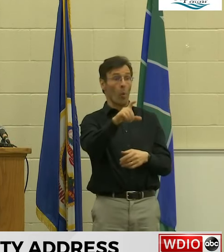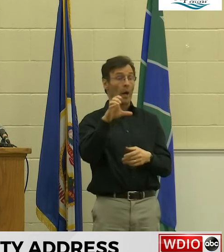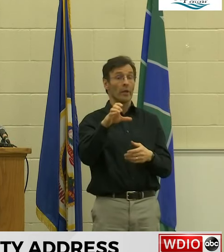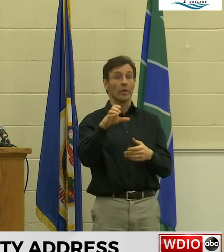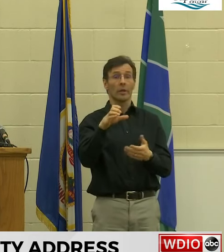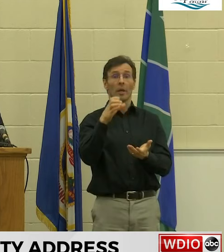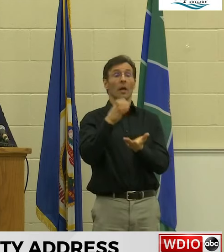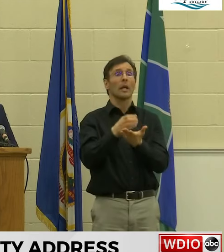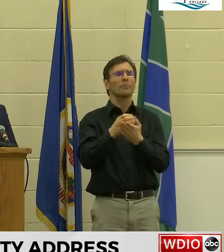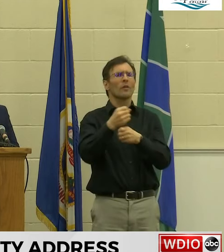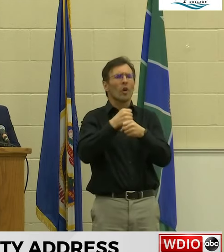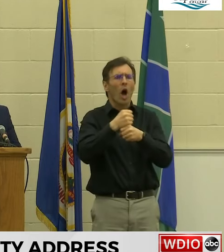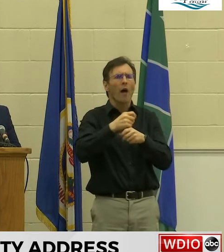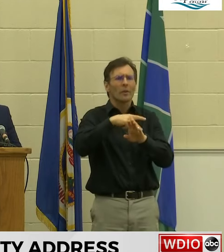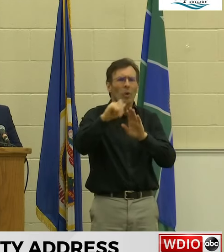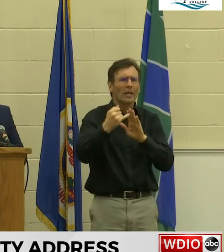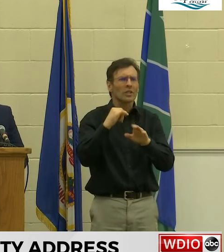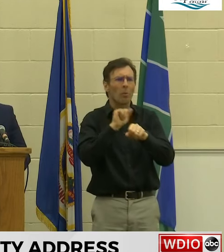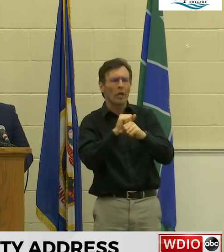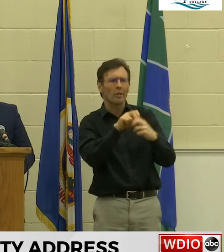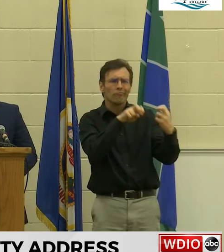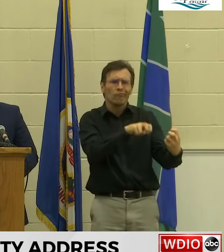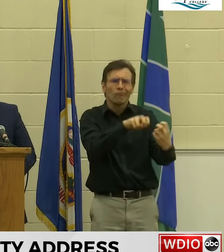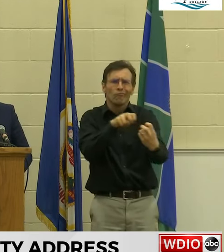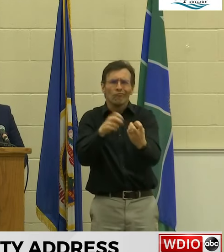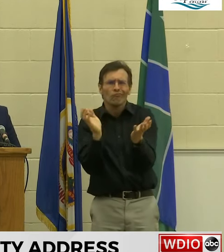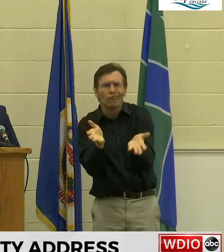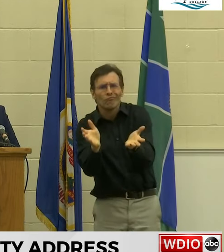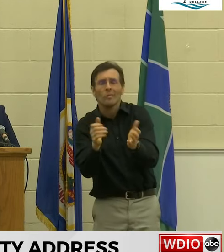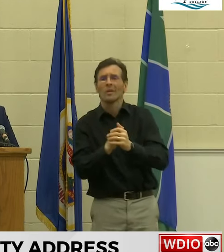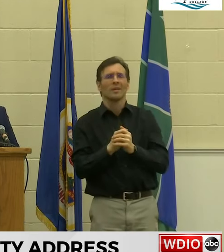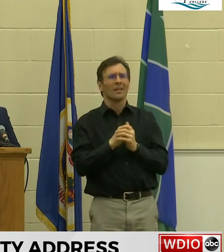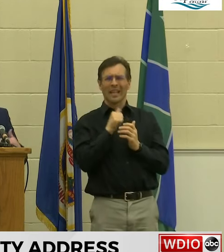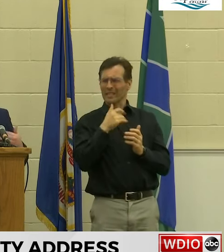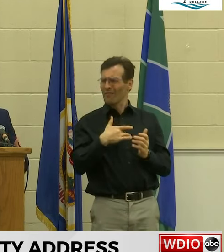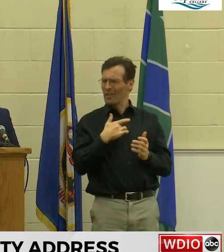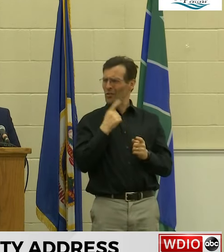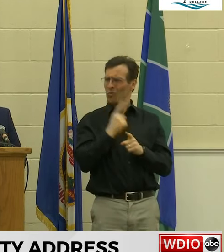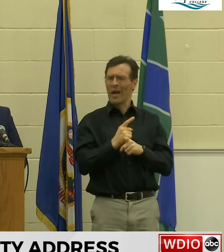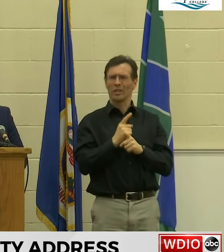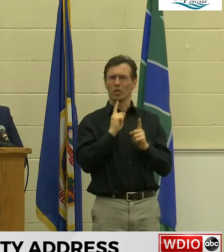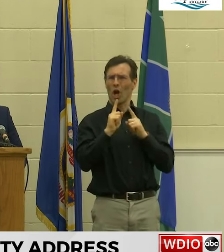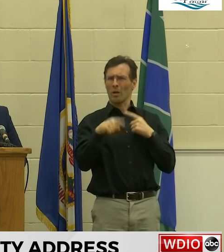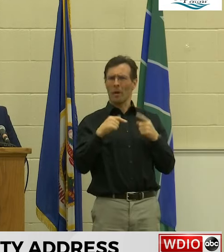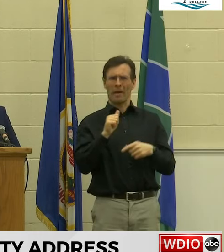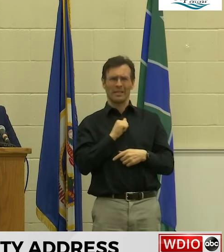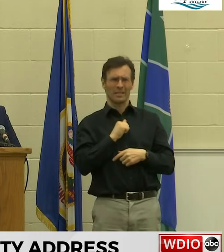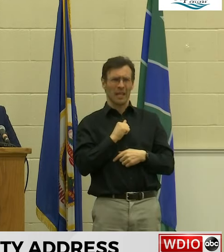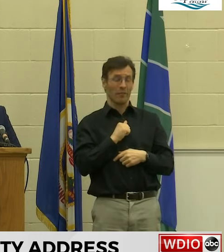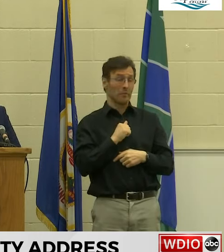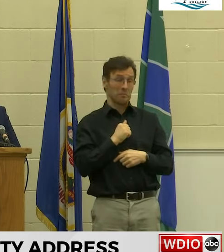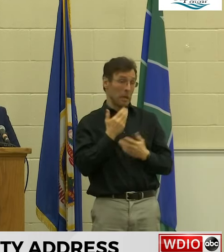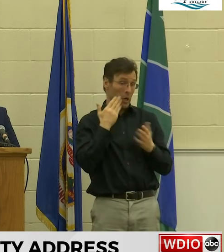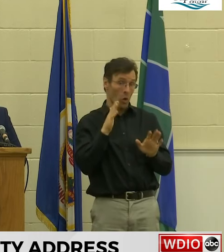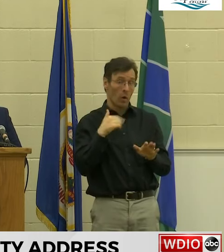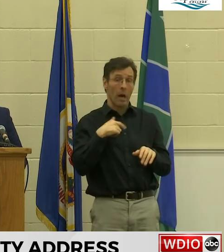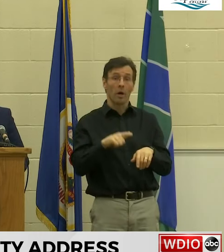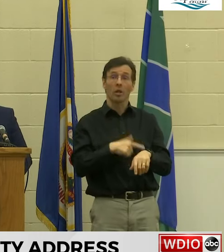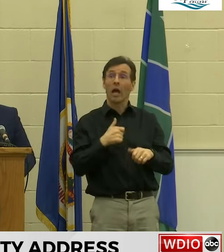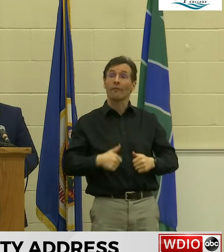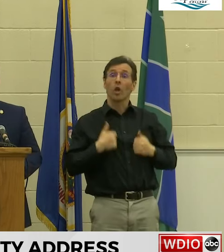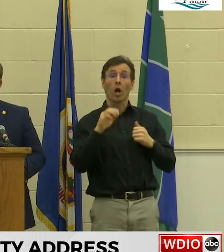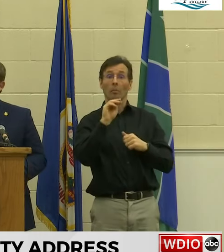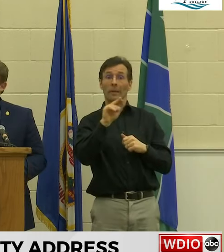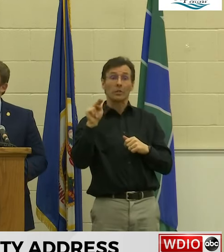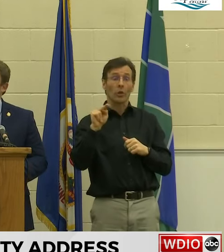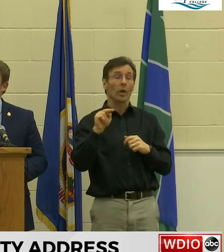Coffee project that I'm working on. But it doesn't feel to me to feel right to talk about myself. I don't know if that's due to the fact that I'm a